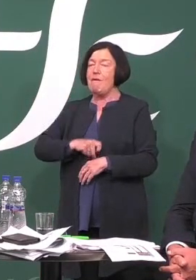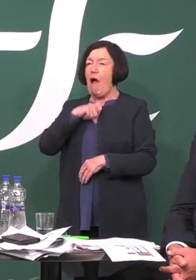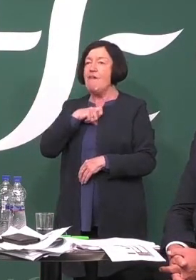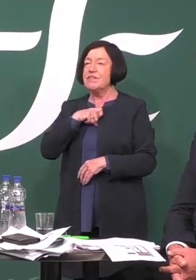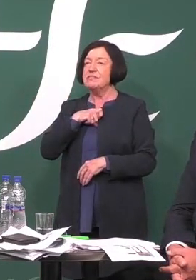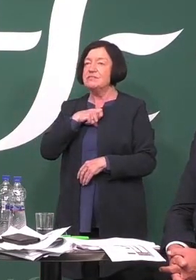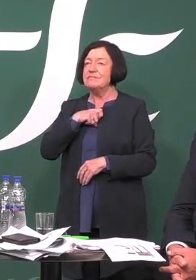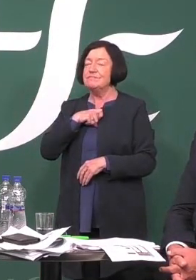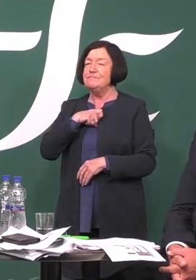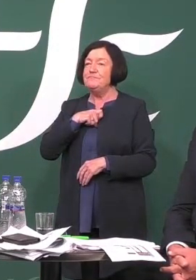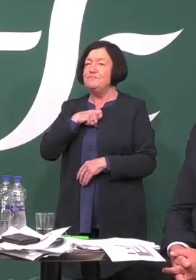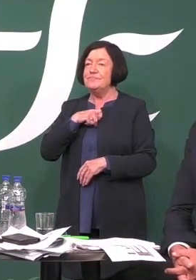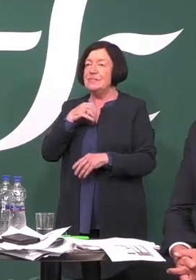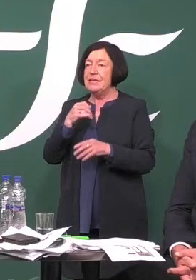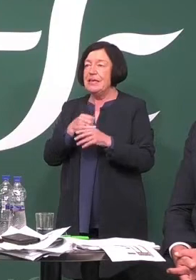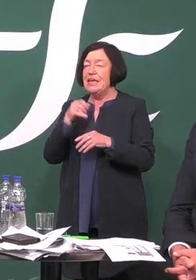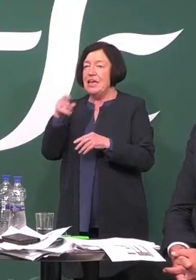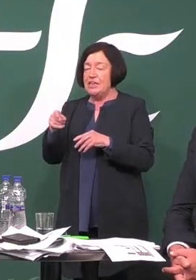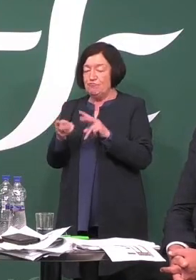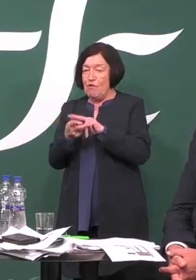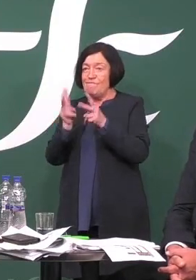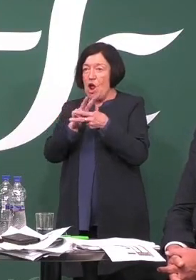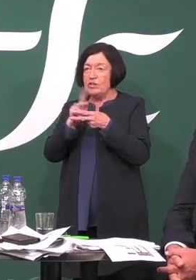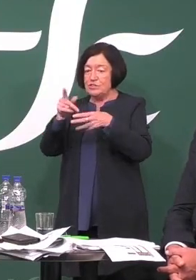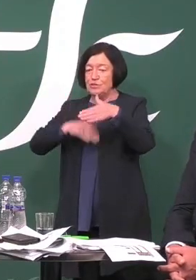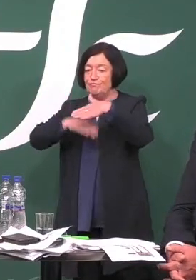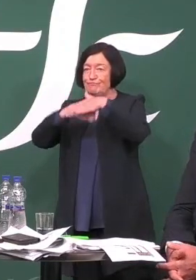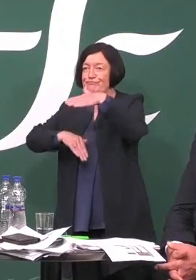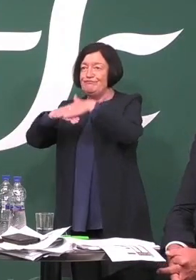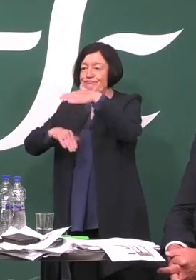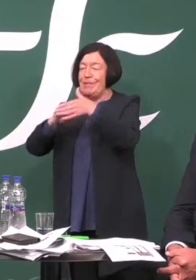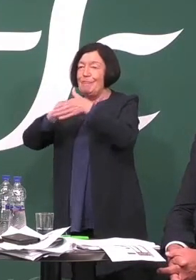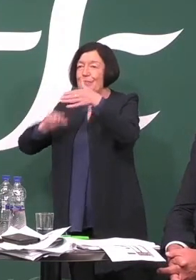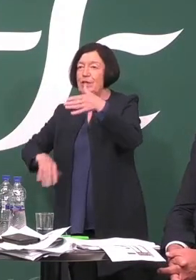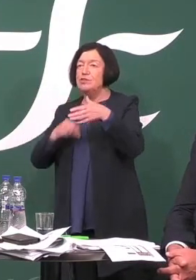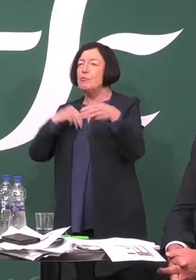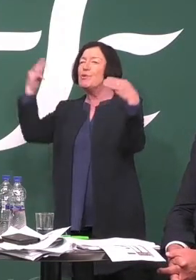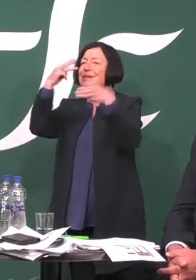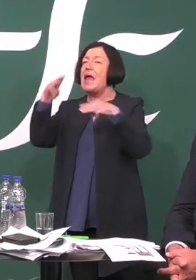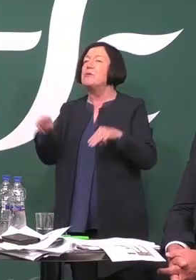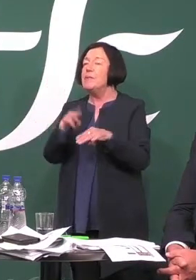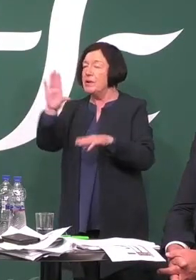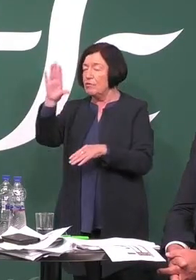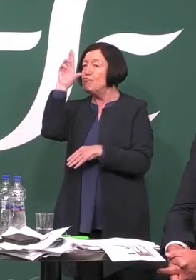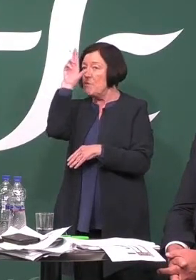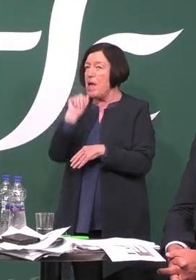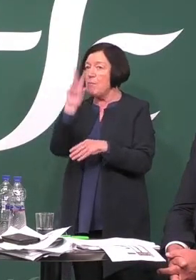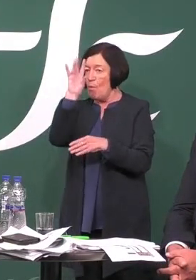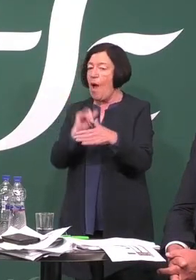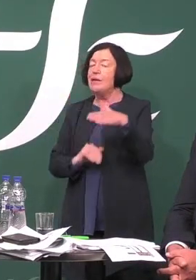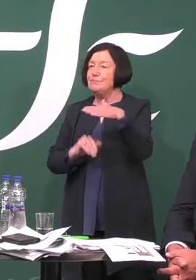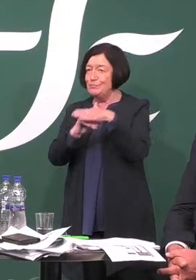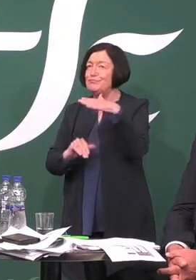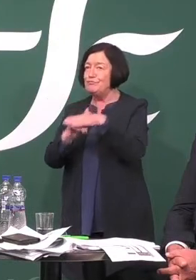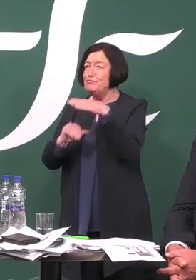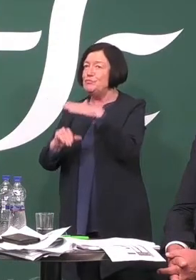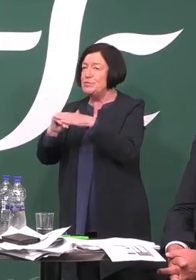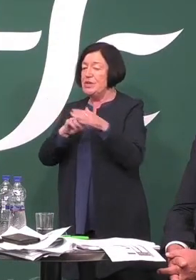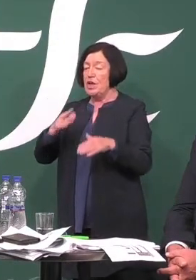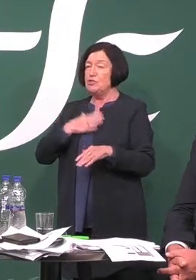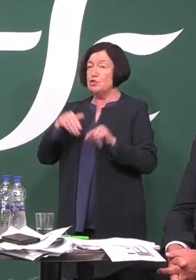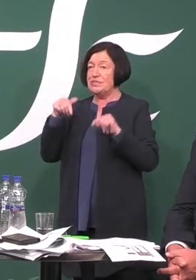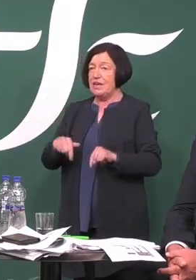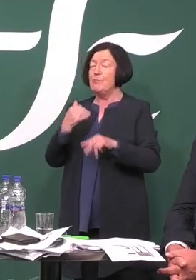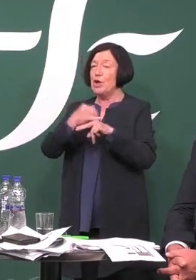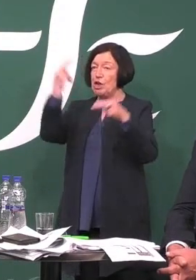confidence in reversing these restrictions that are brought in to protect people. And let's remember why these restrictions were brought in, not just here,